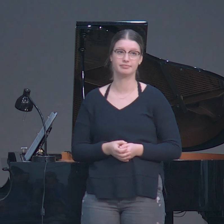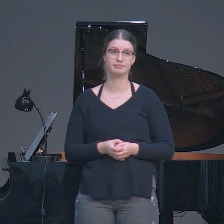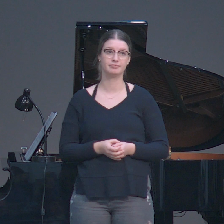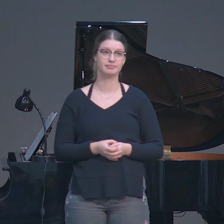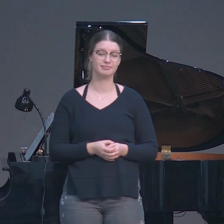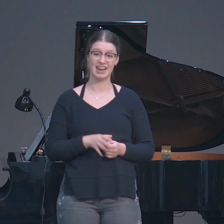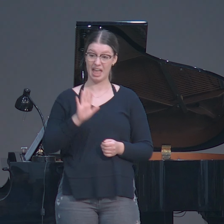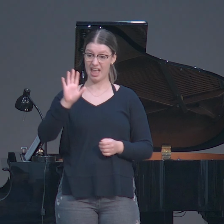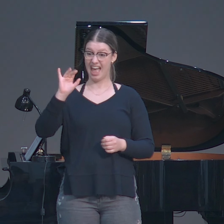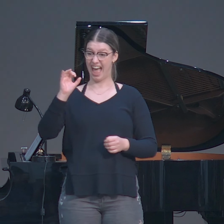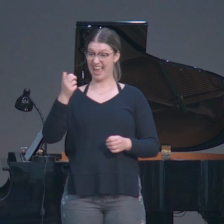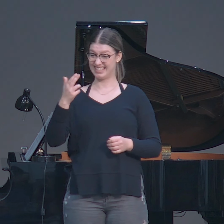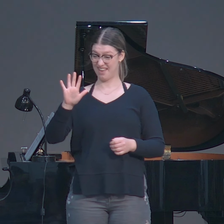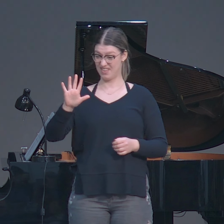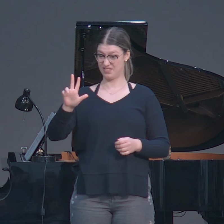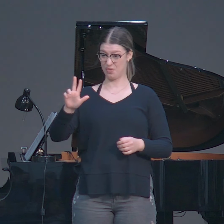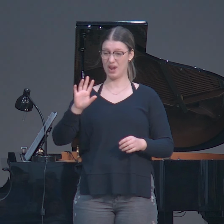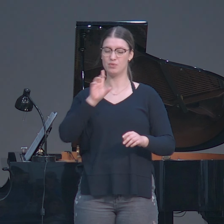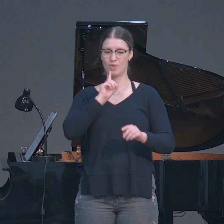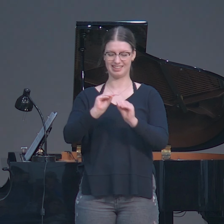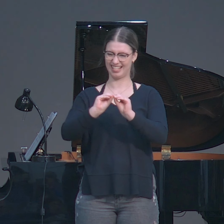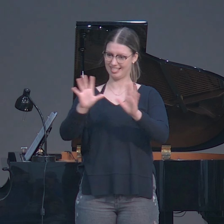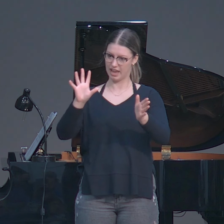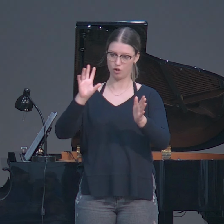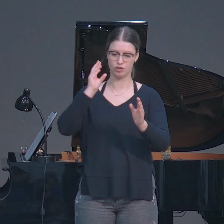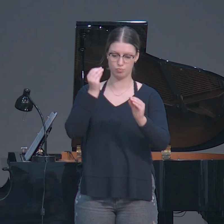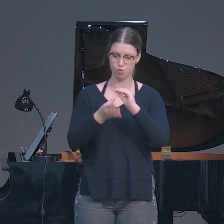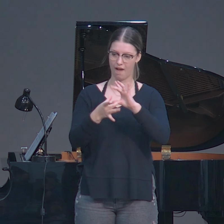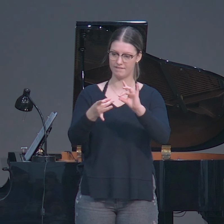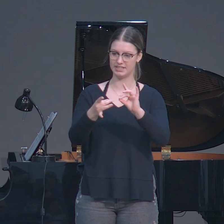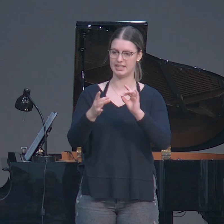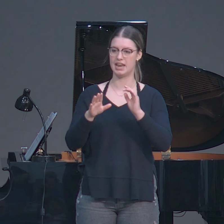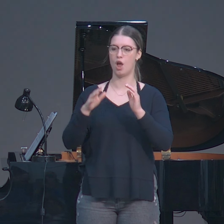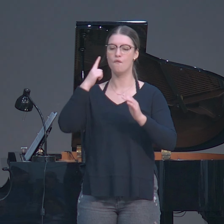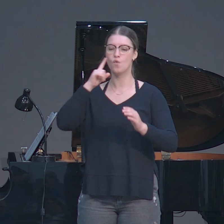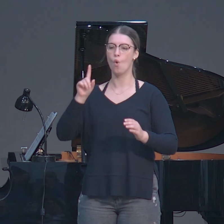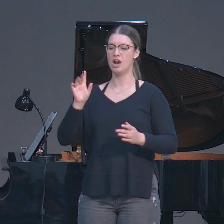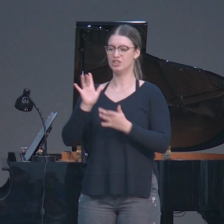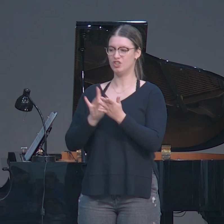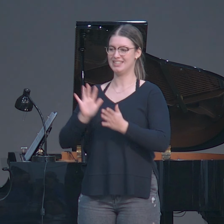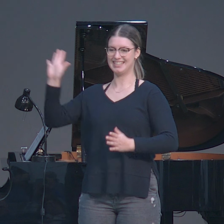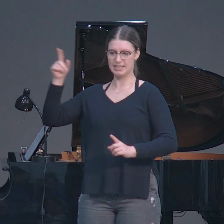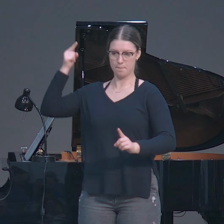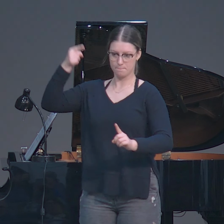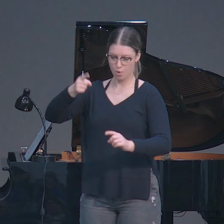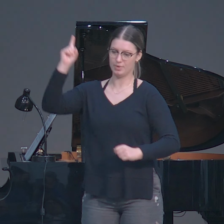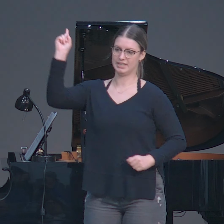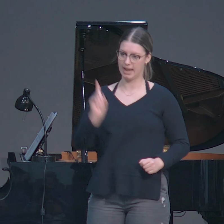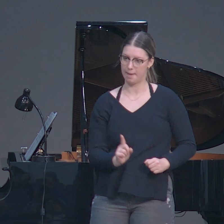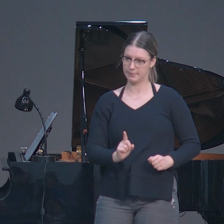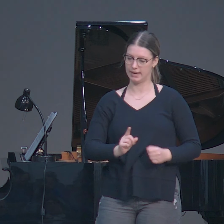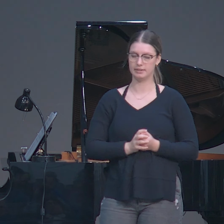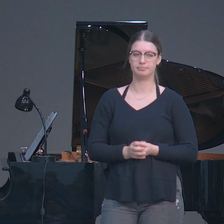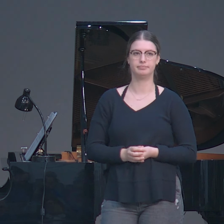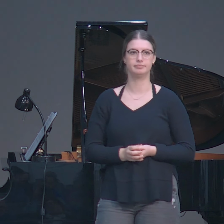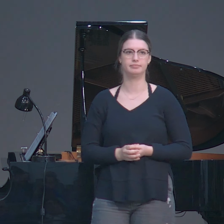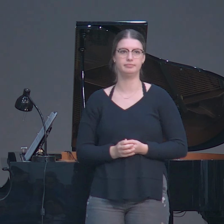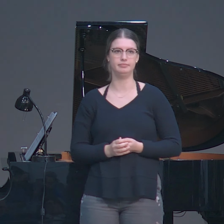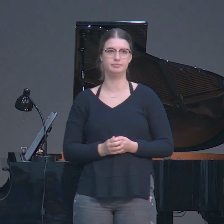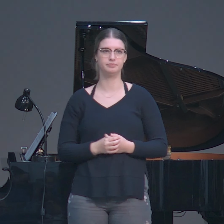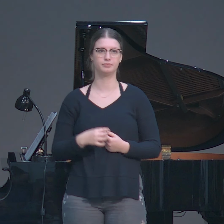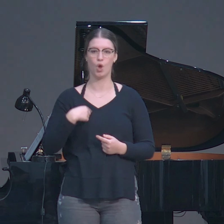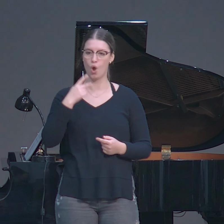probably the clearest prophecy regarding the purpose of the coming of the promised Messiah. And here is part of a question. We